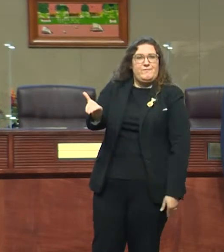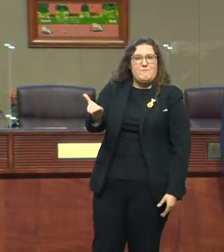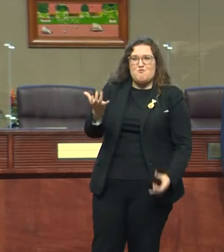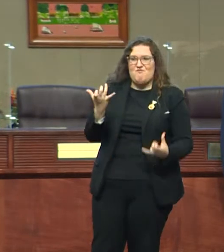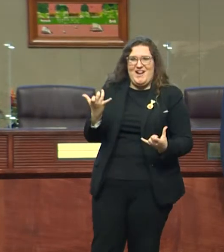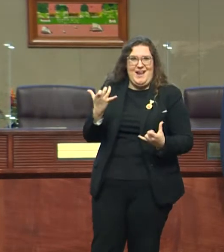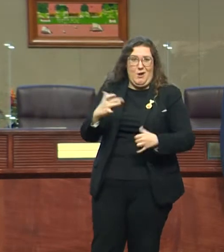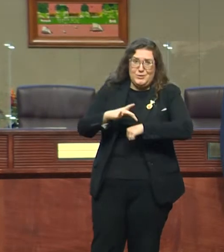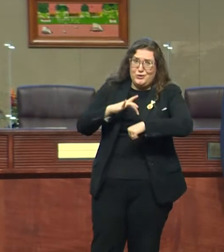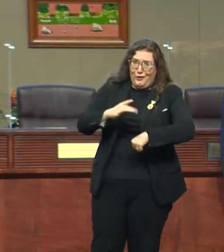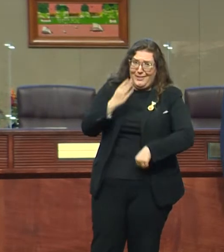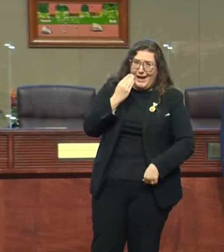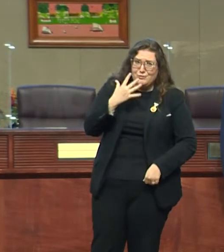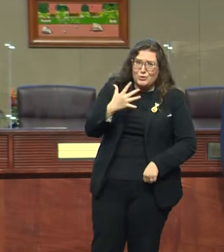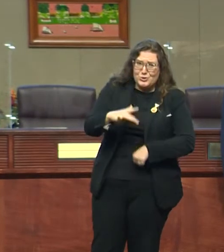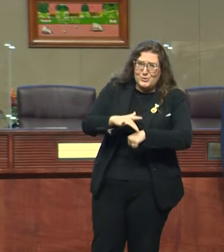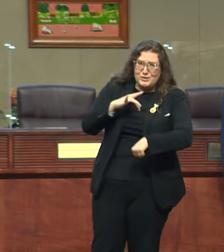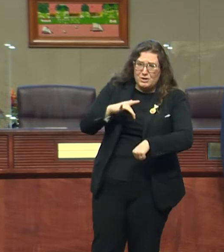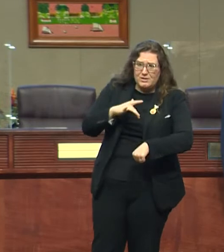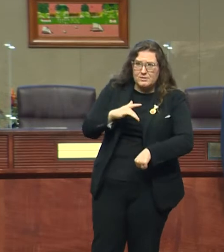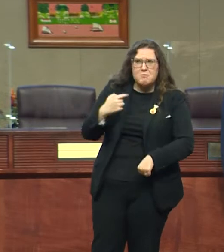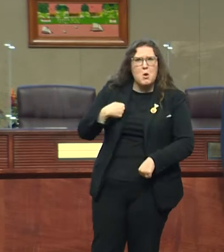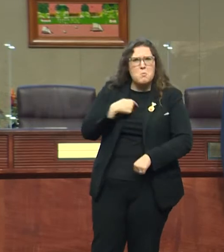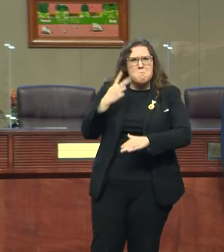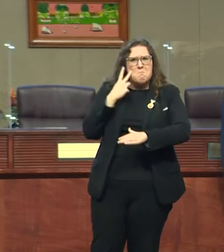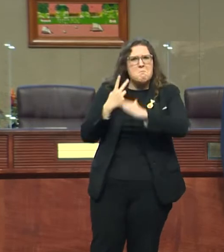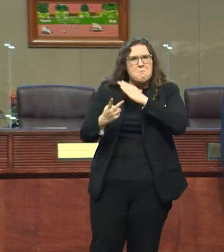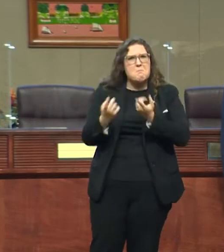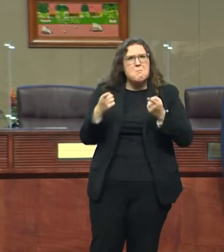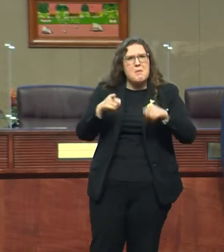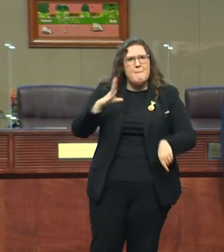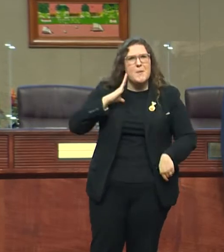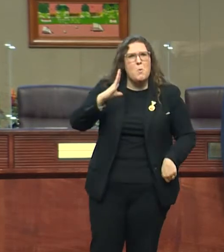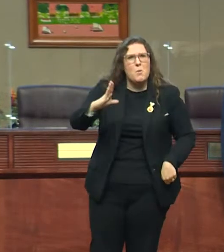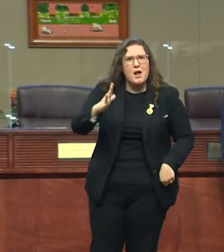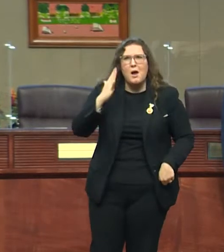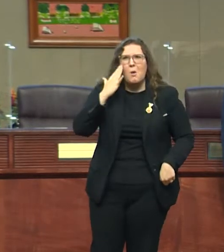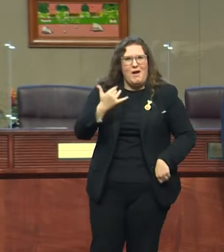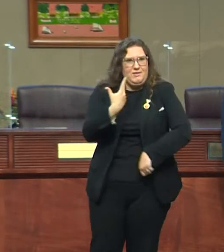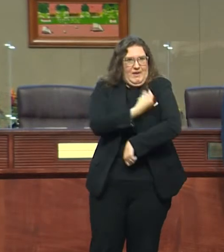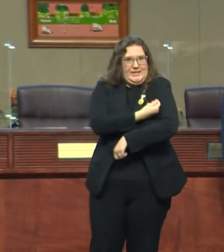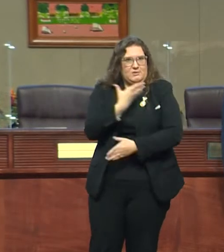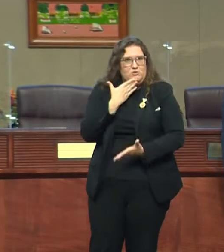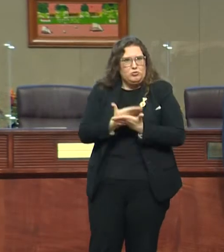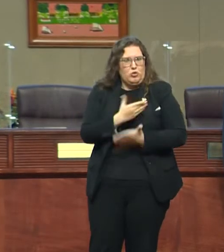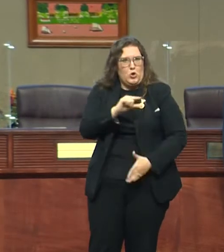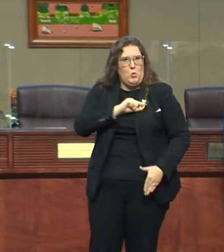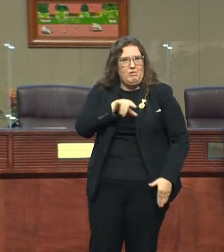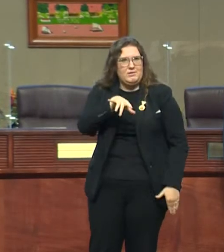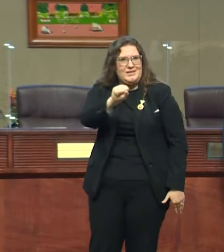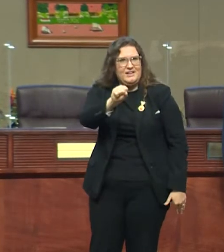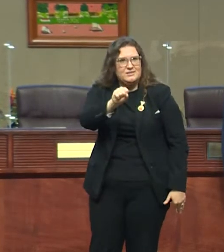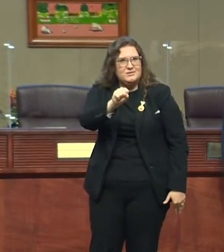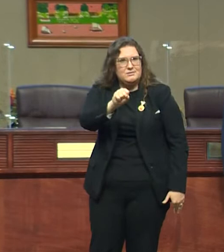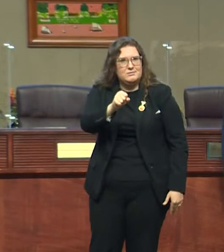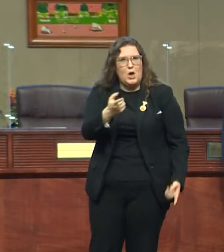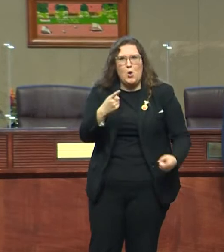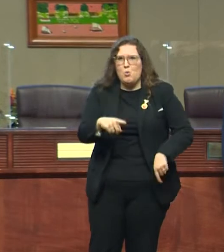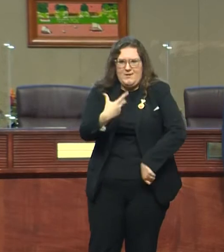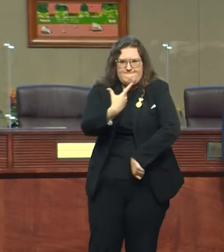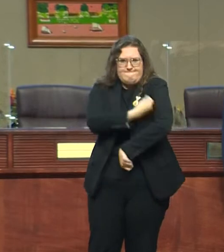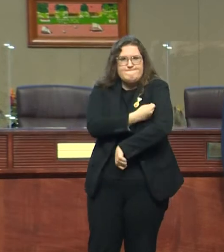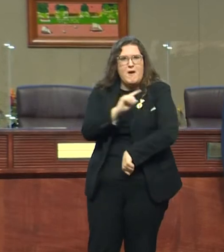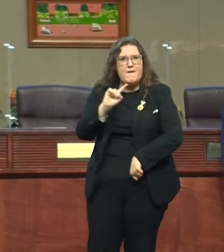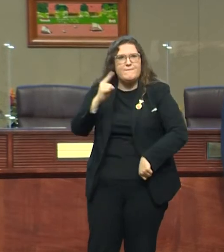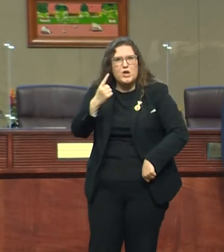We suspected that it would happen based on the effectiveness of the vaccine. Even with first dose, is about 80%, a little bit over